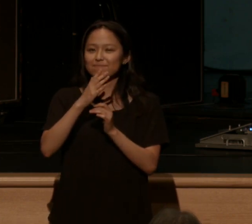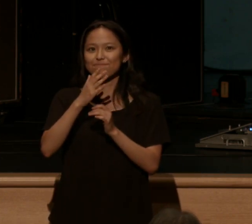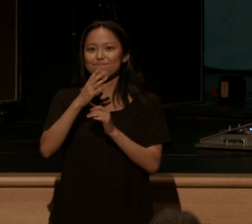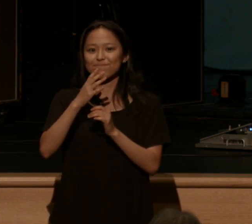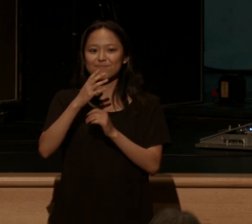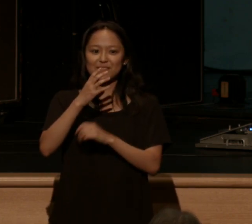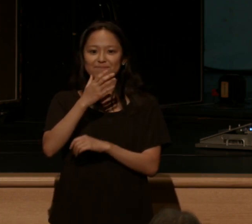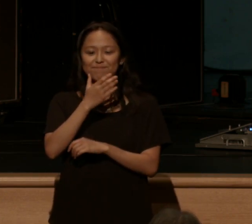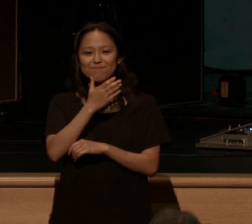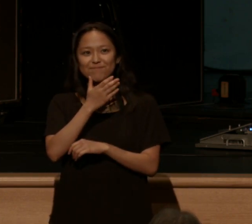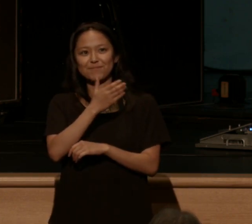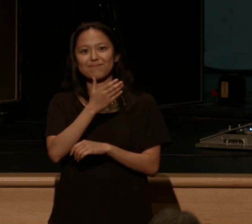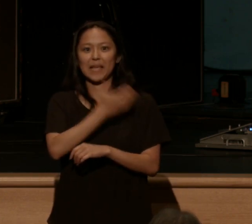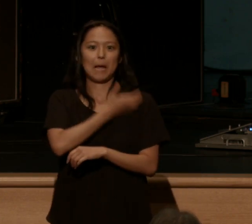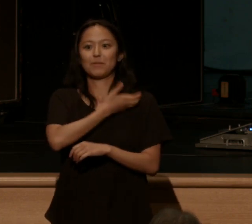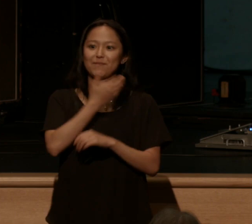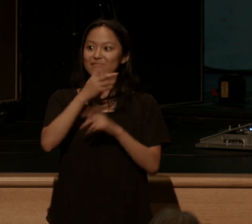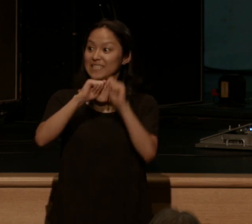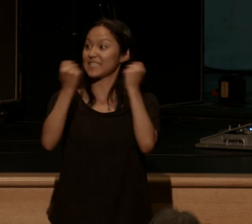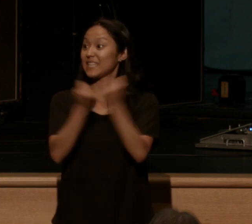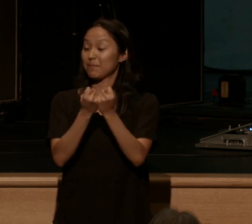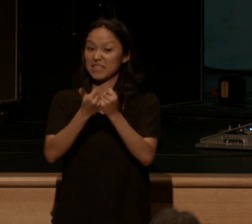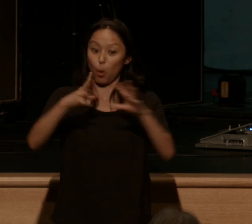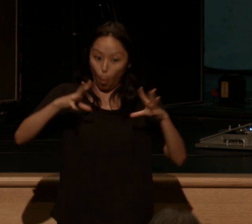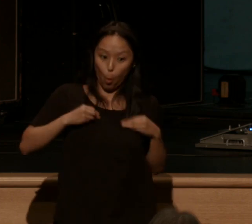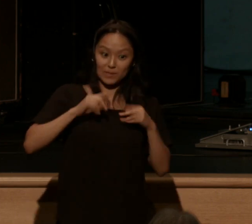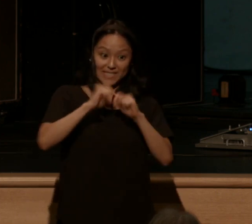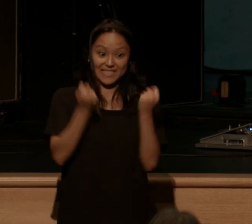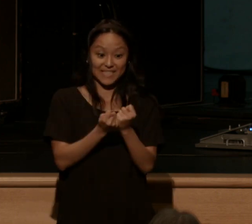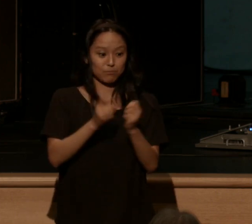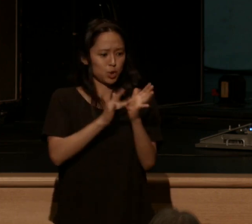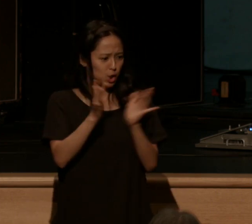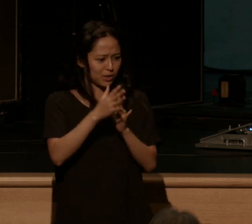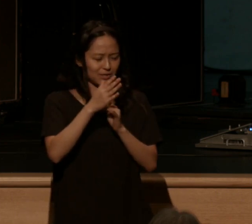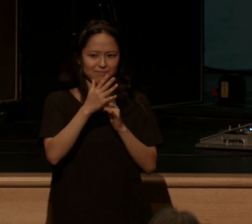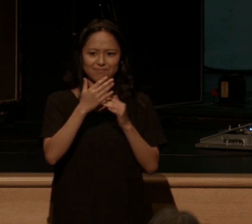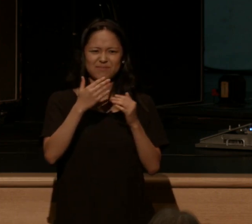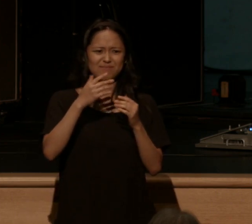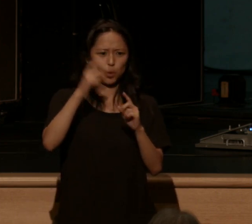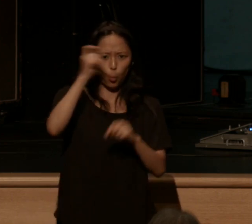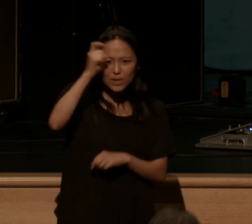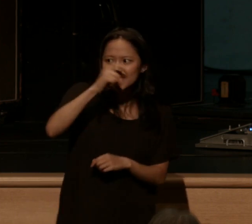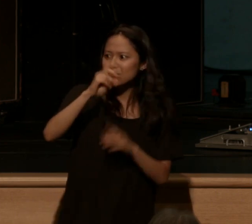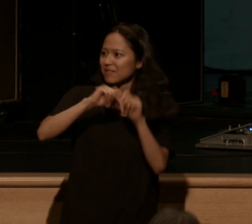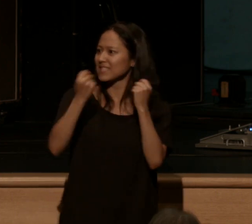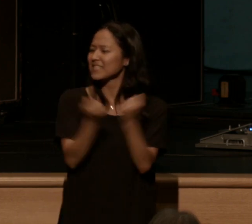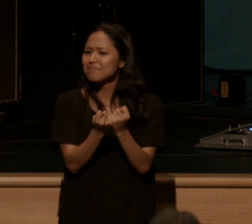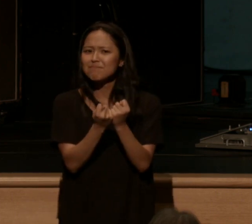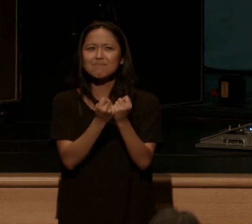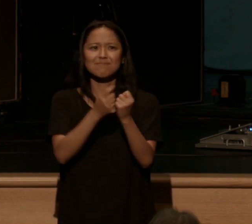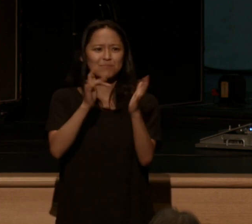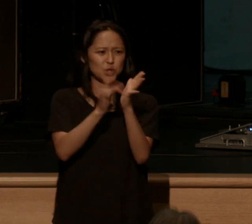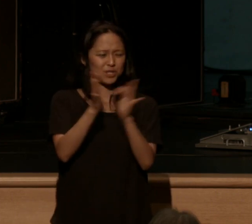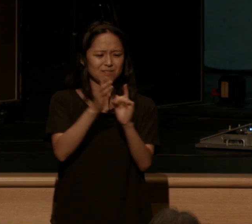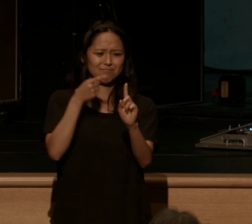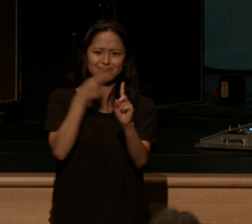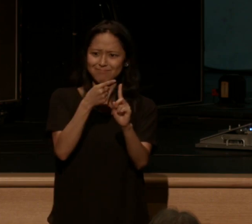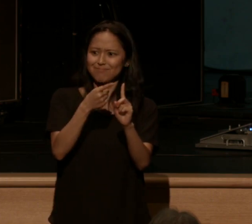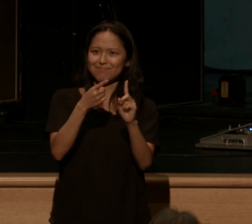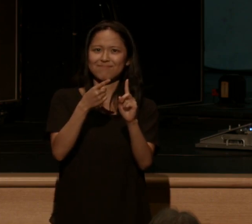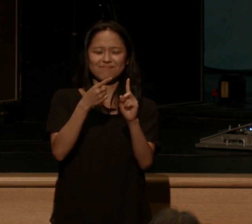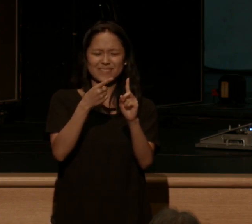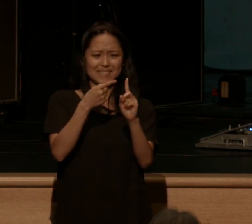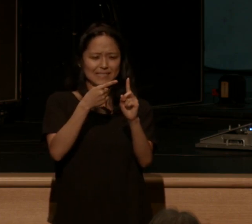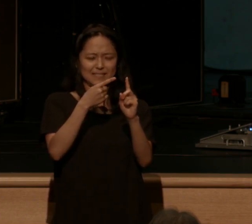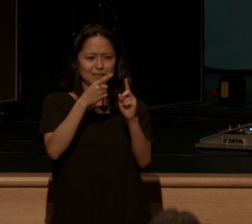team, he's not just the captain of the team. He like owns the team. He supplies all strength for the team. He's the wisdom of the team. I mean, he undergirds the entire team.